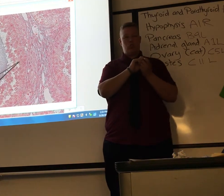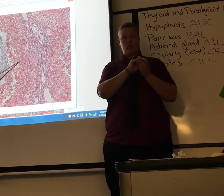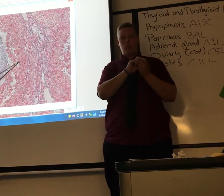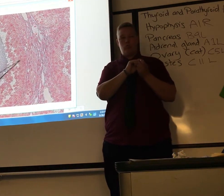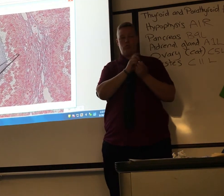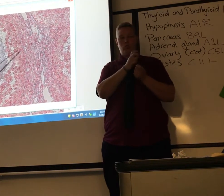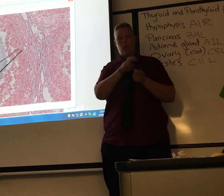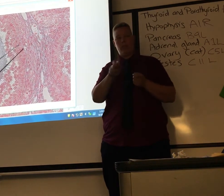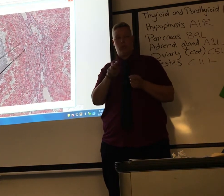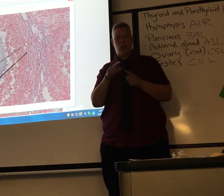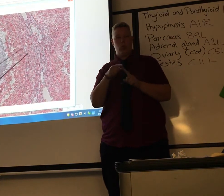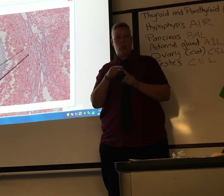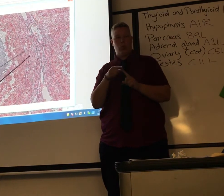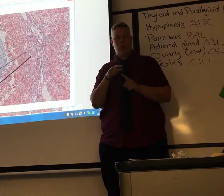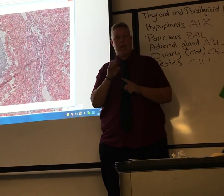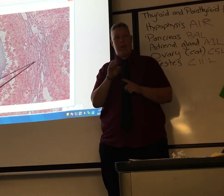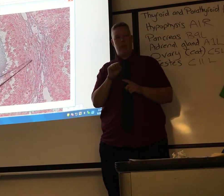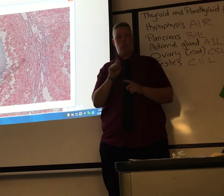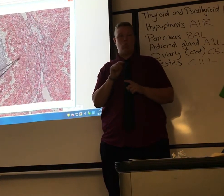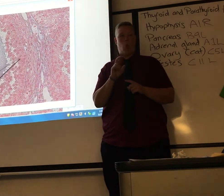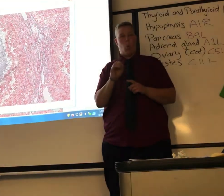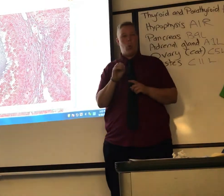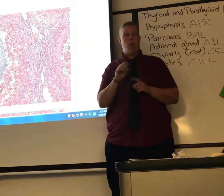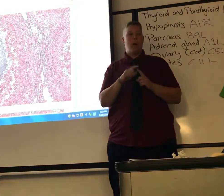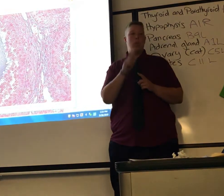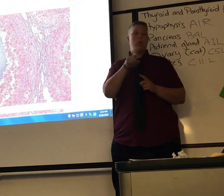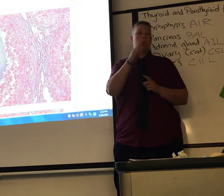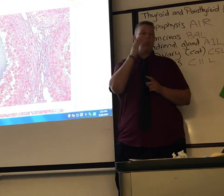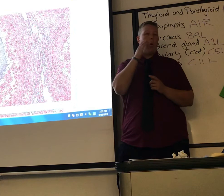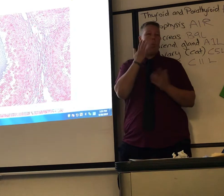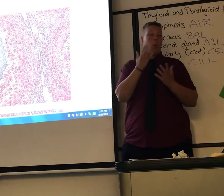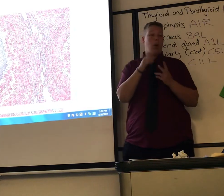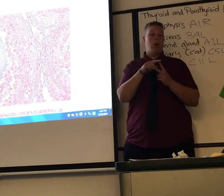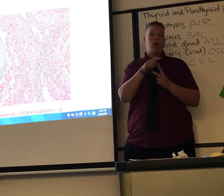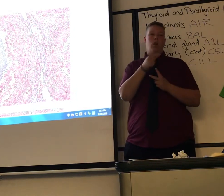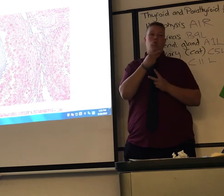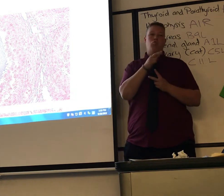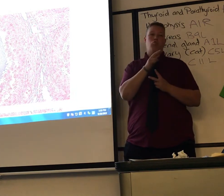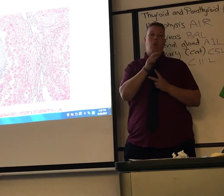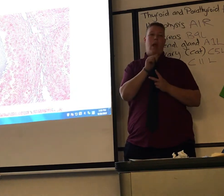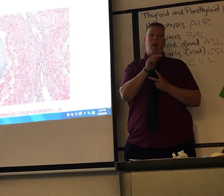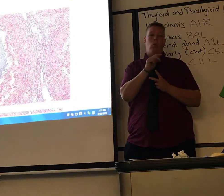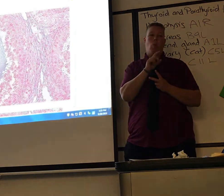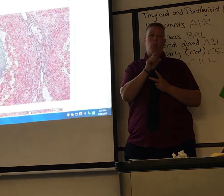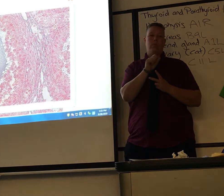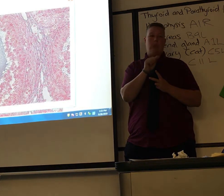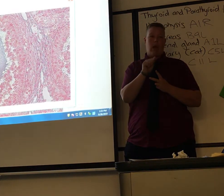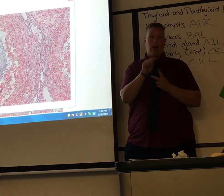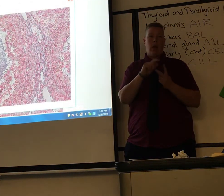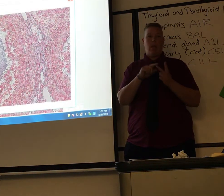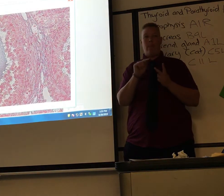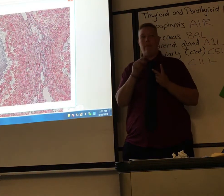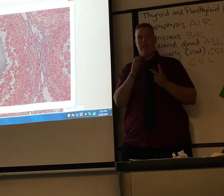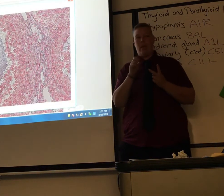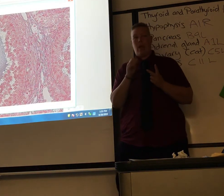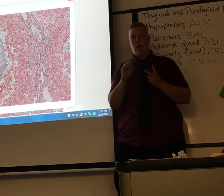just the identification of theca or granulosa cells. Okay, I'm moving on. Let's see what's next. One more time. Sure.